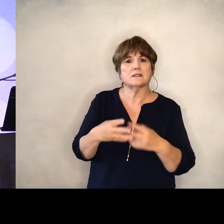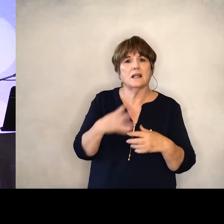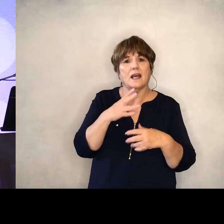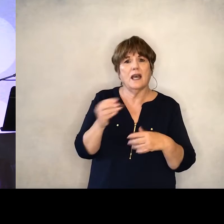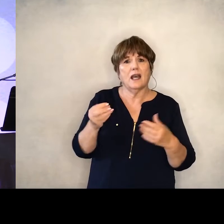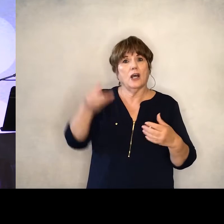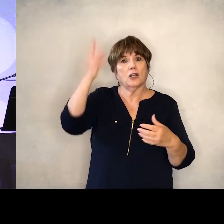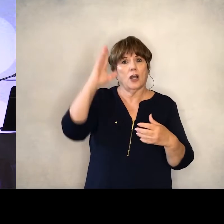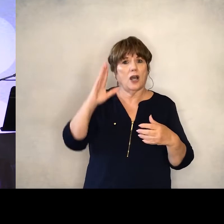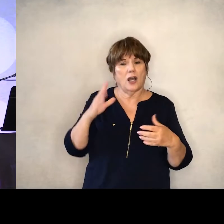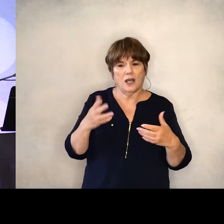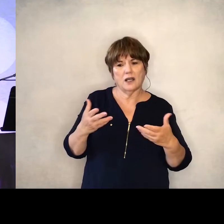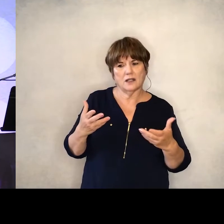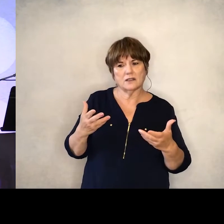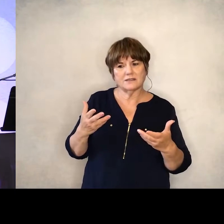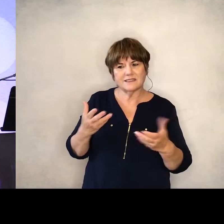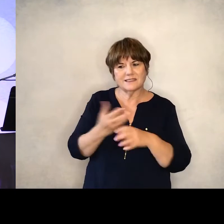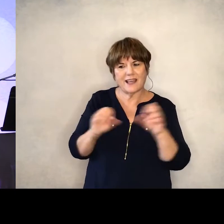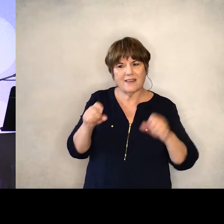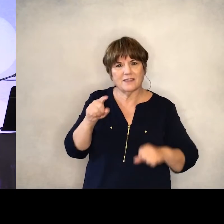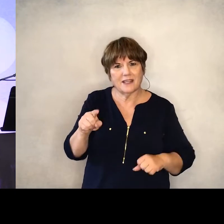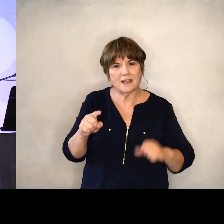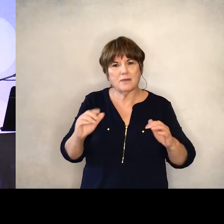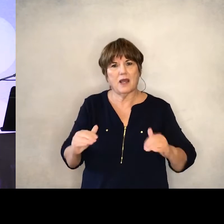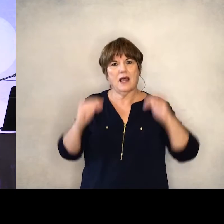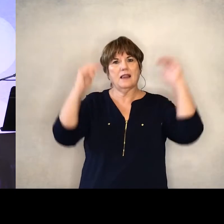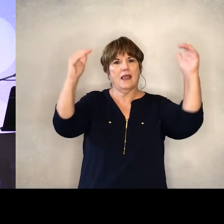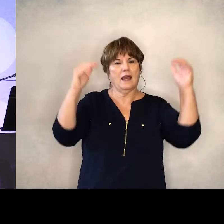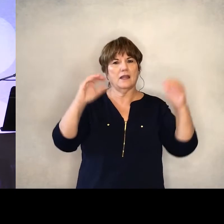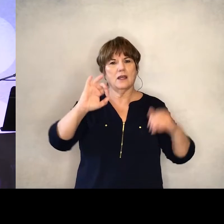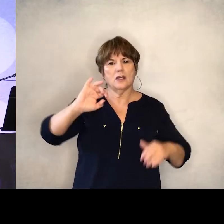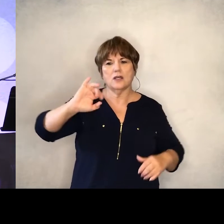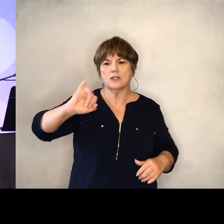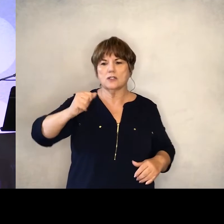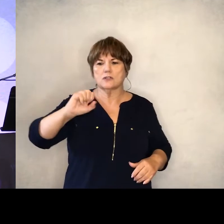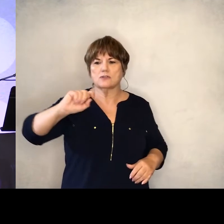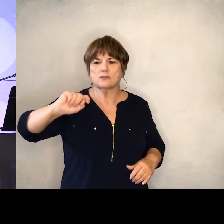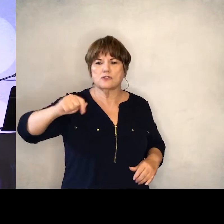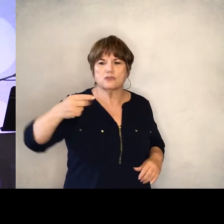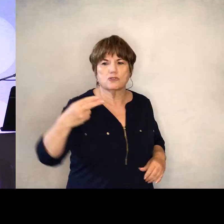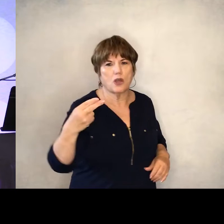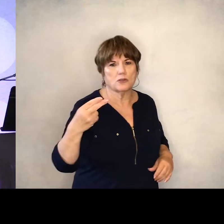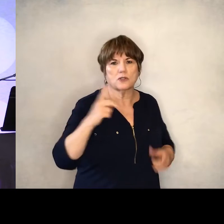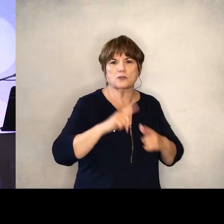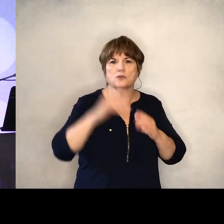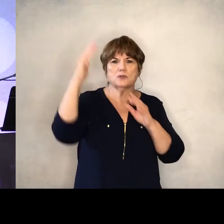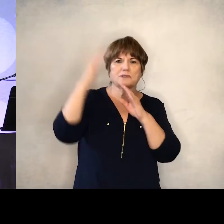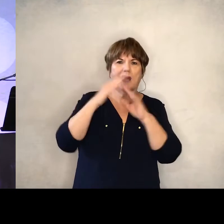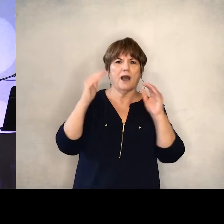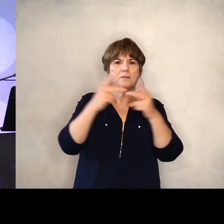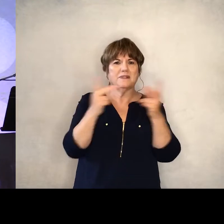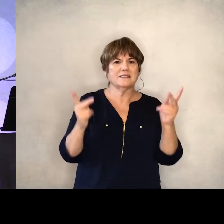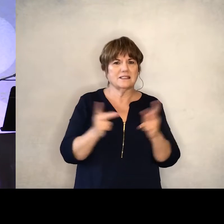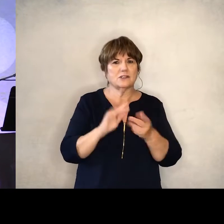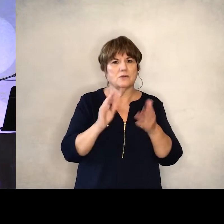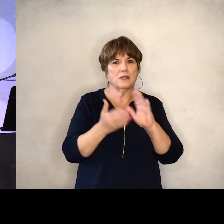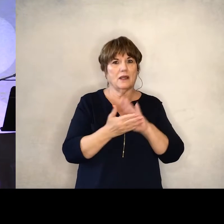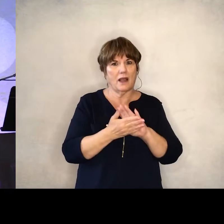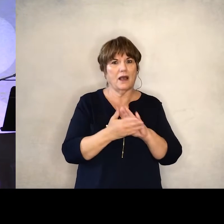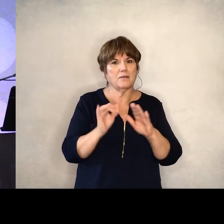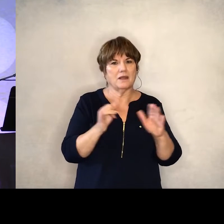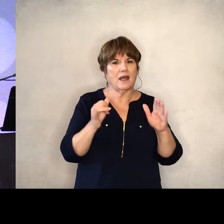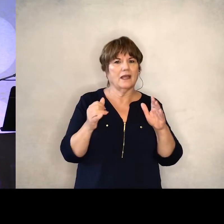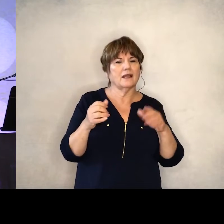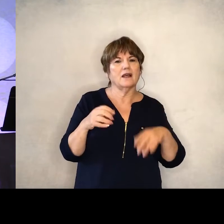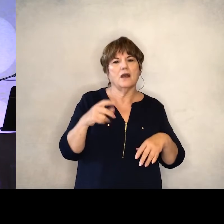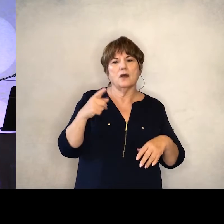is rescued and elevated to one of the top positions in Egypt, becoming the prime minister. And